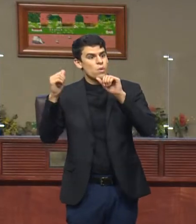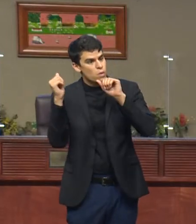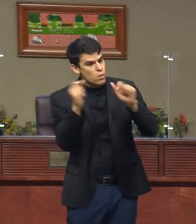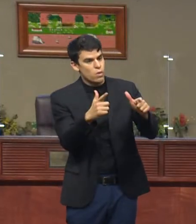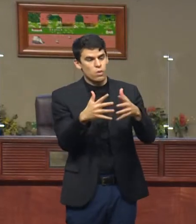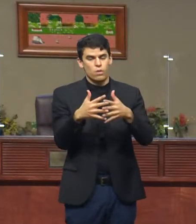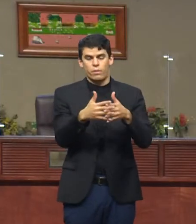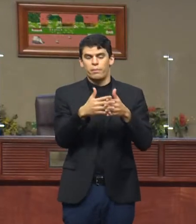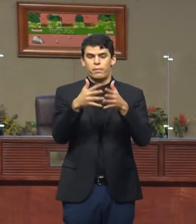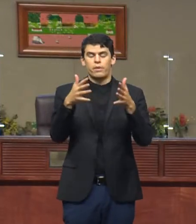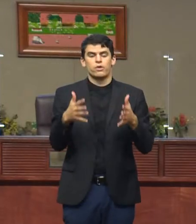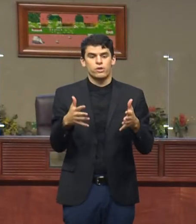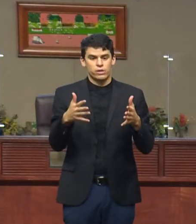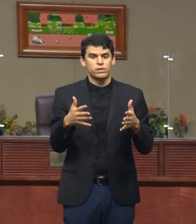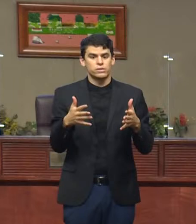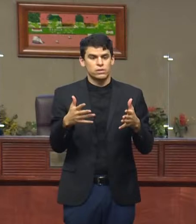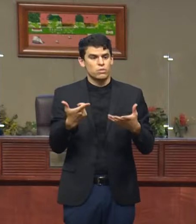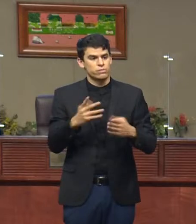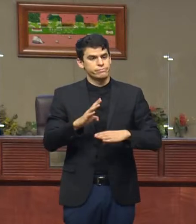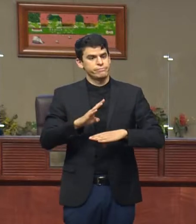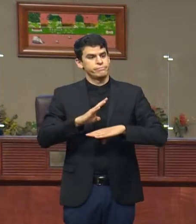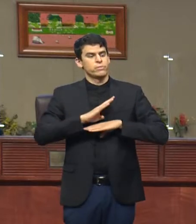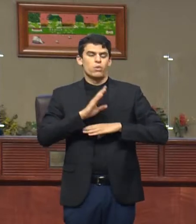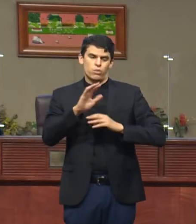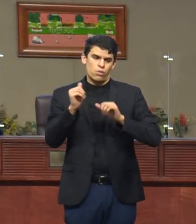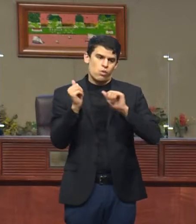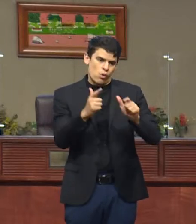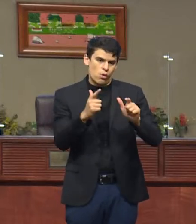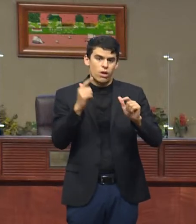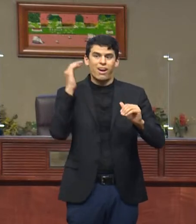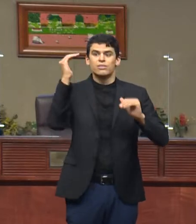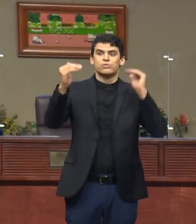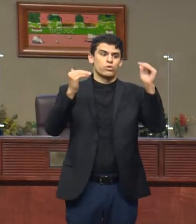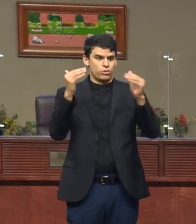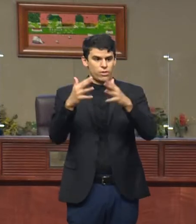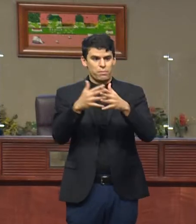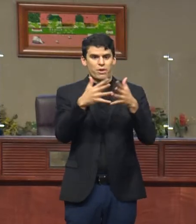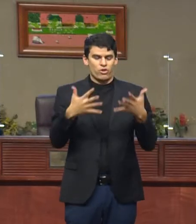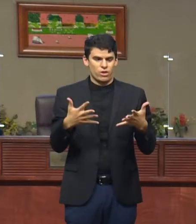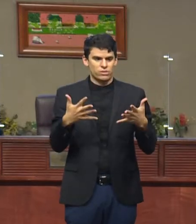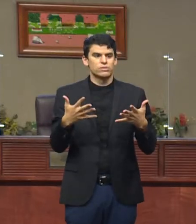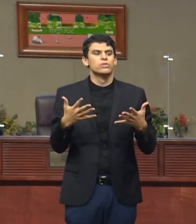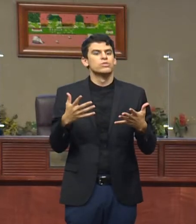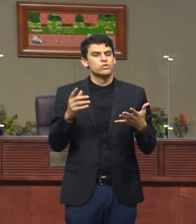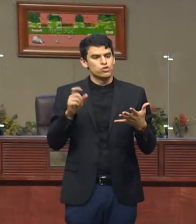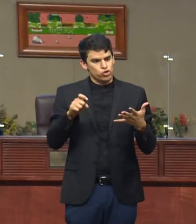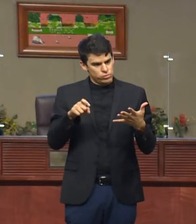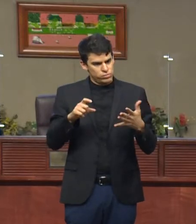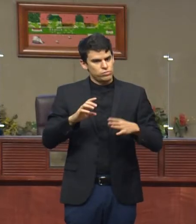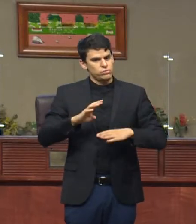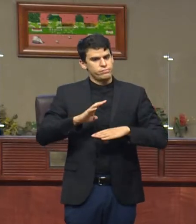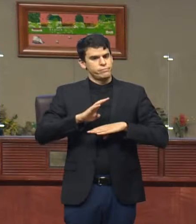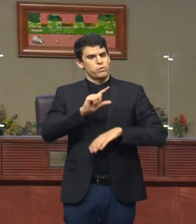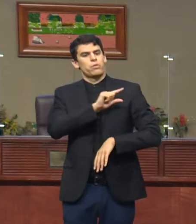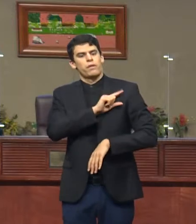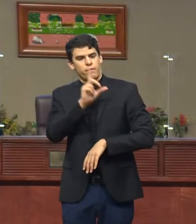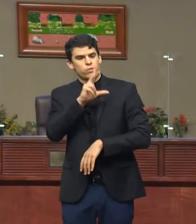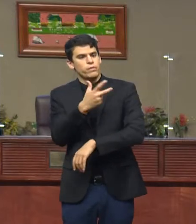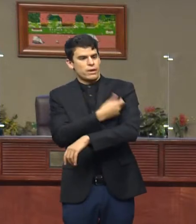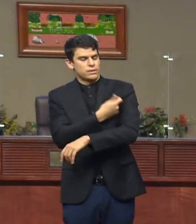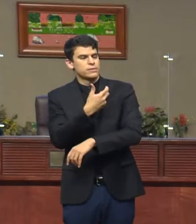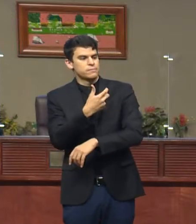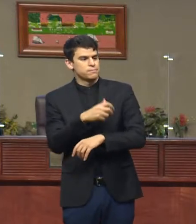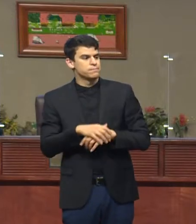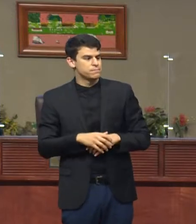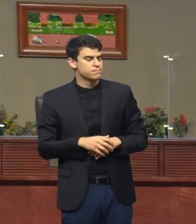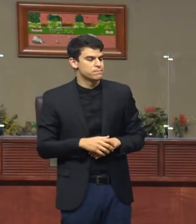have to, all adult Americans have to have access to the vaccine. And so, you know, it's a